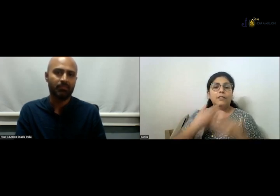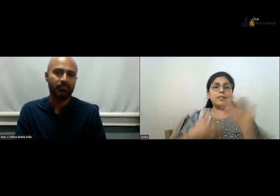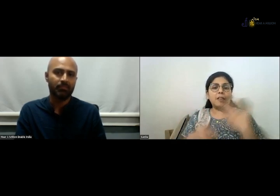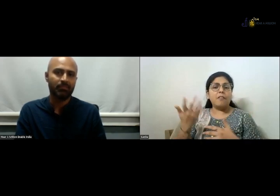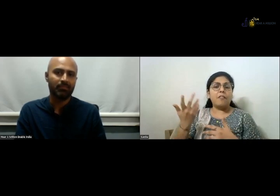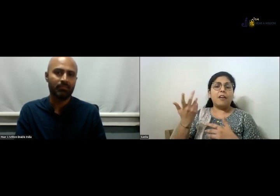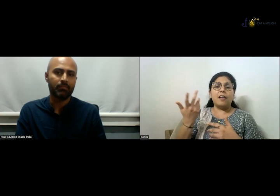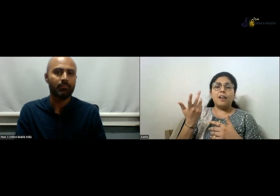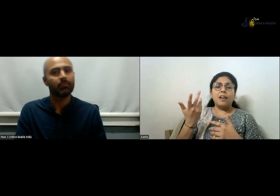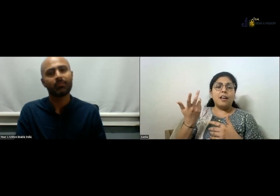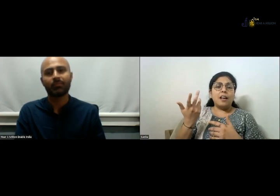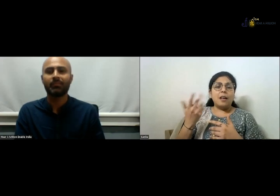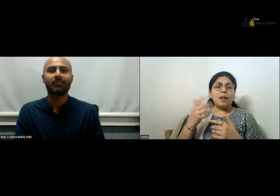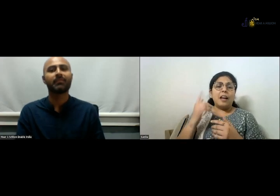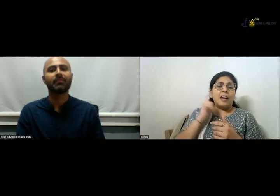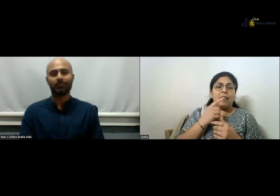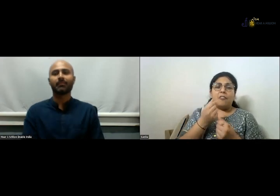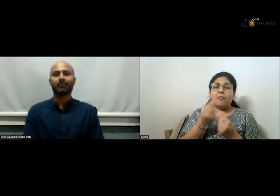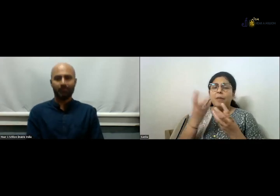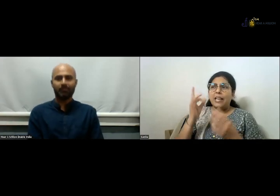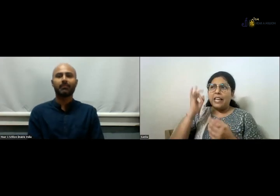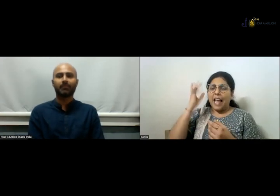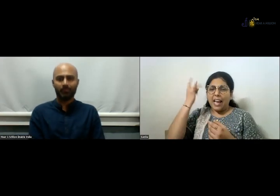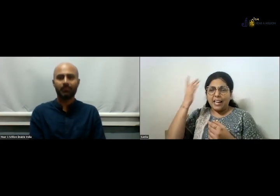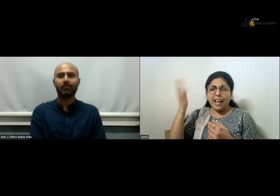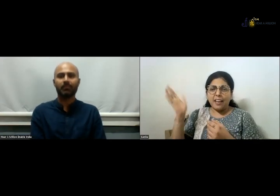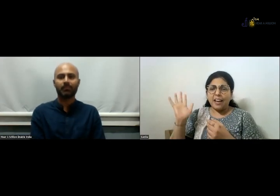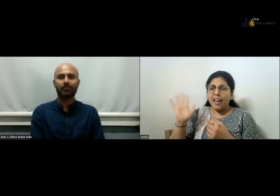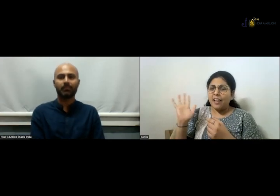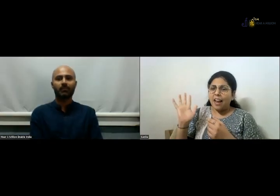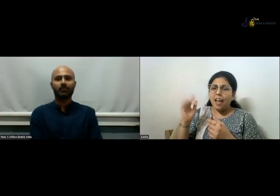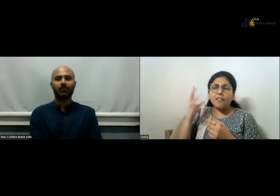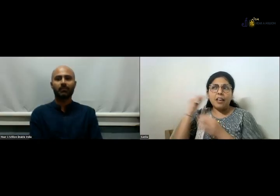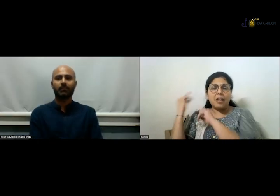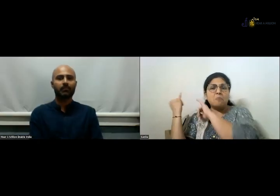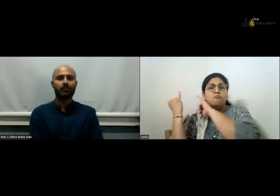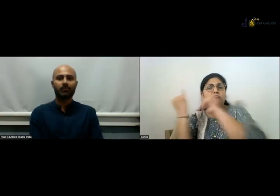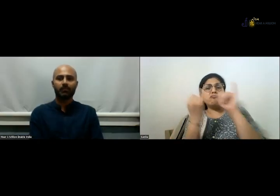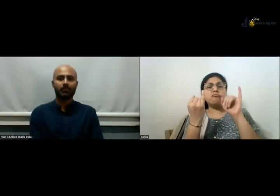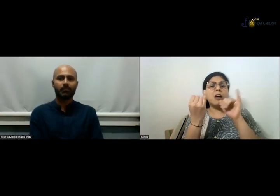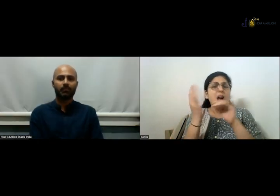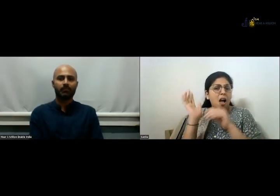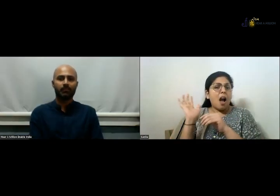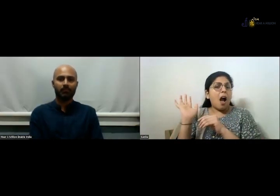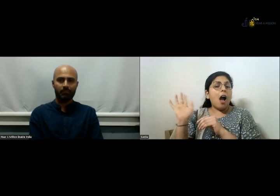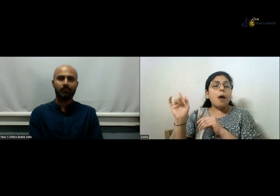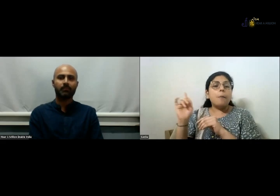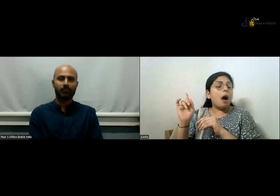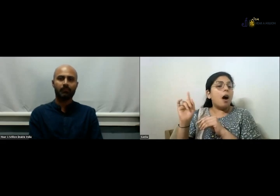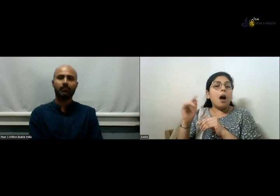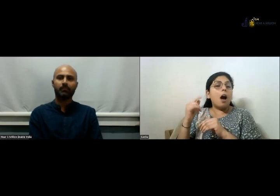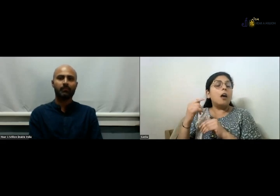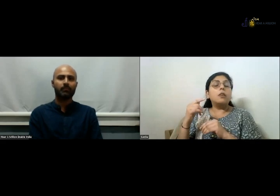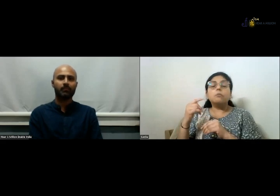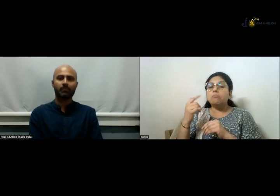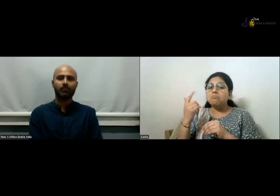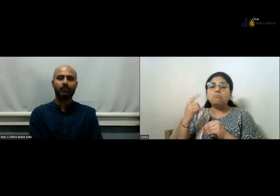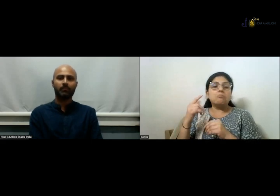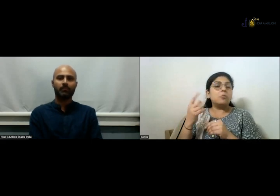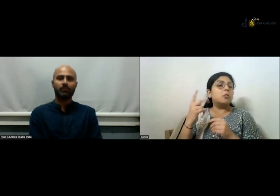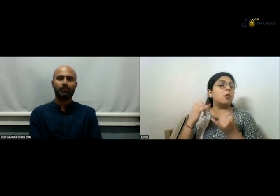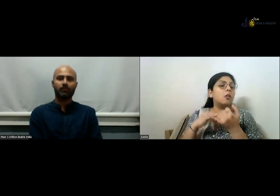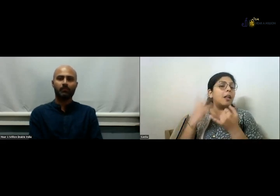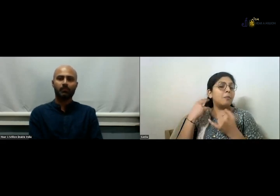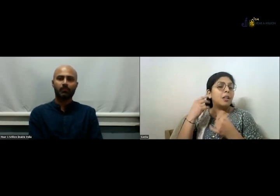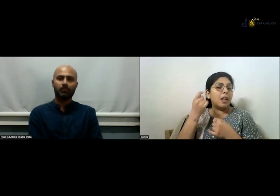She understood that what deaf people are suffering through. There are deaf people who are getting angry as well, they are blaming